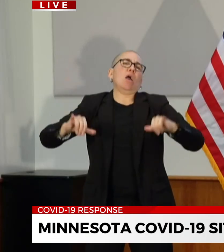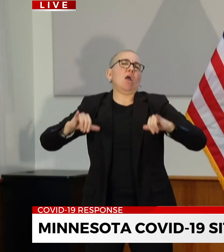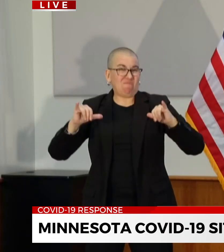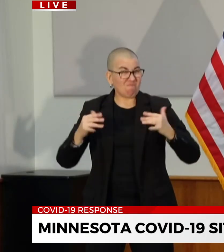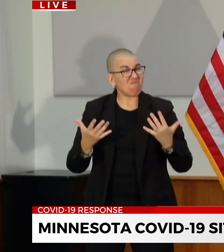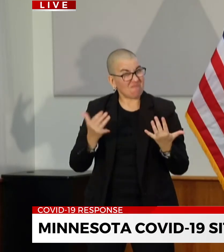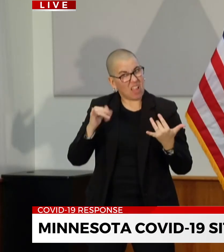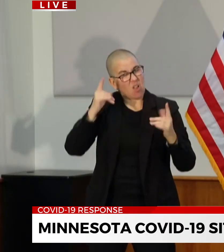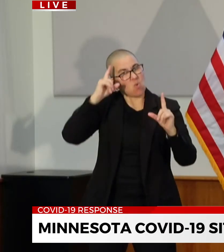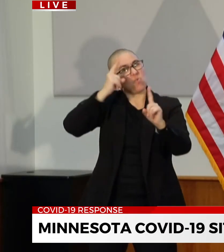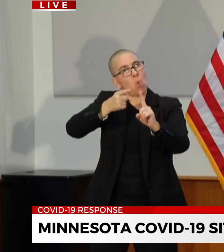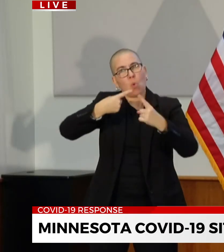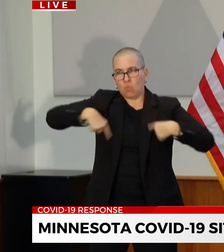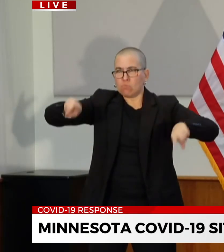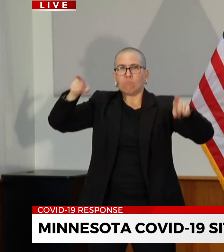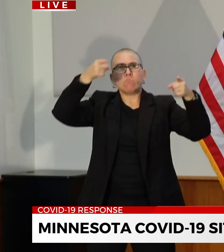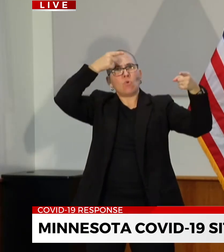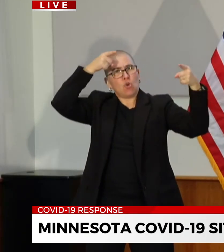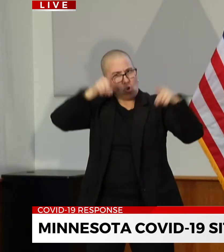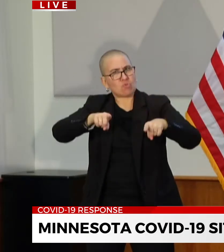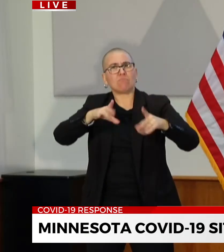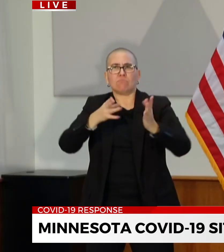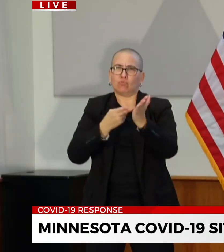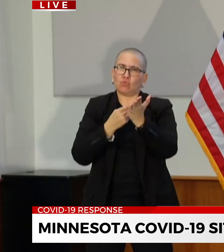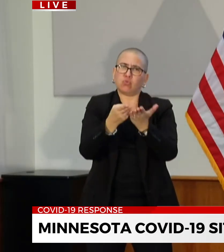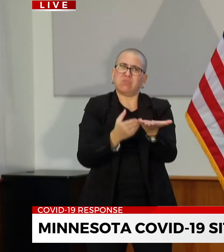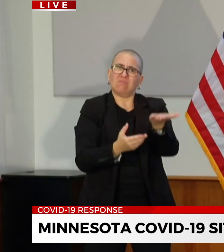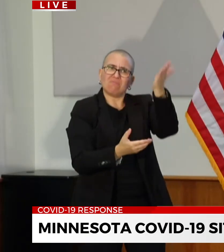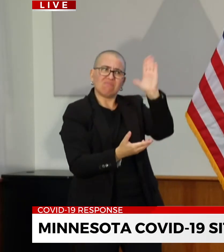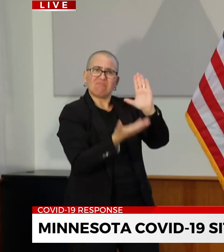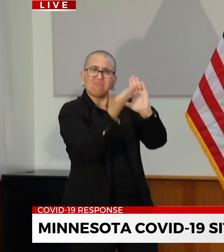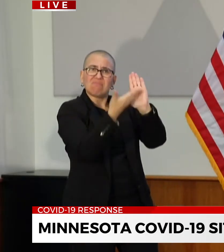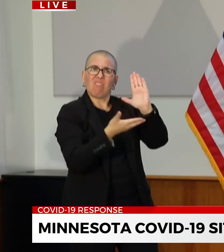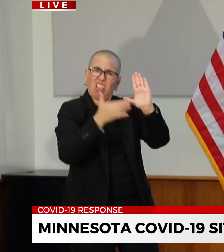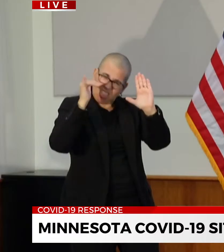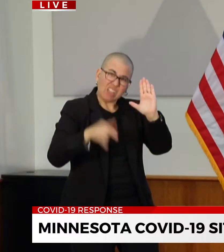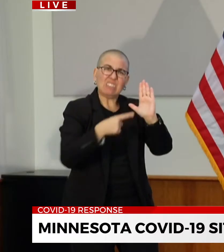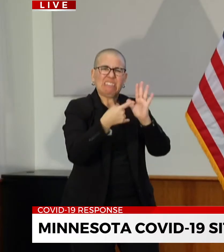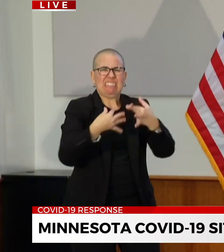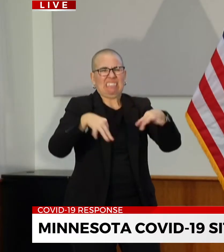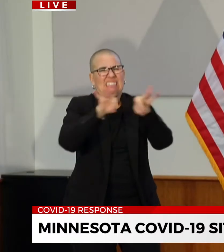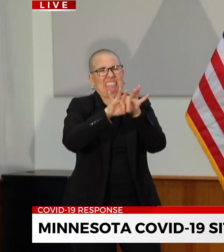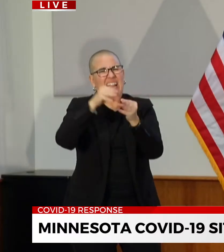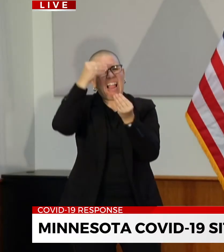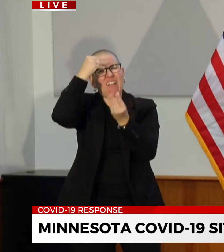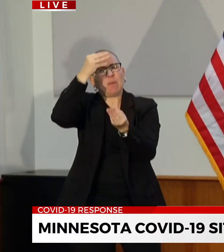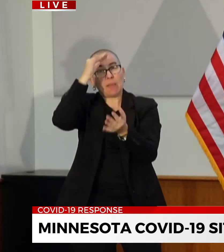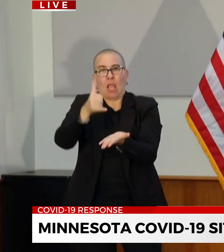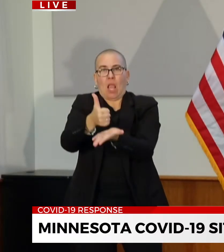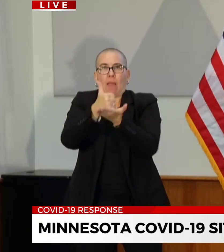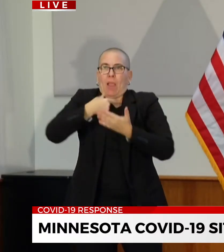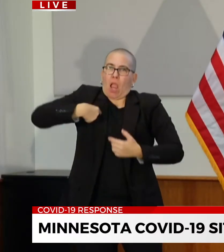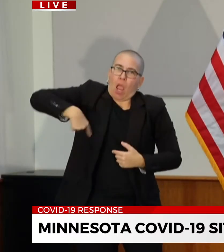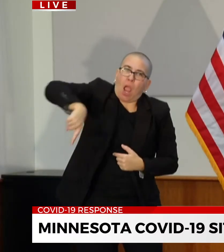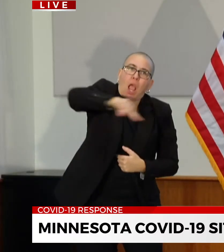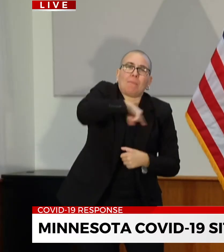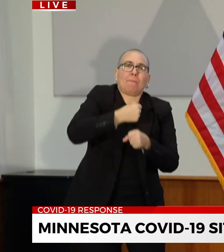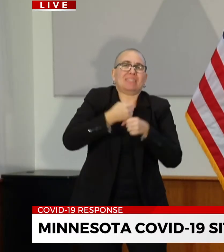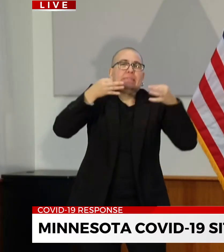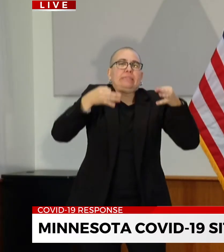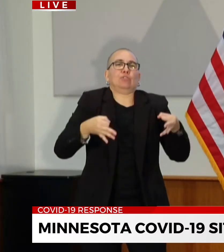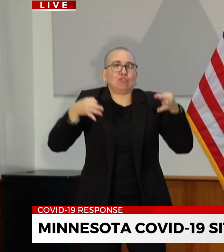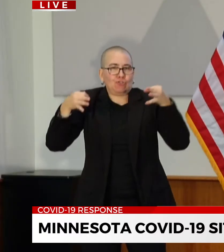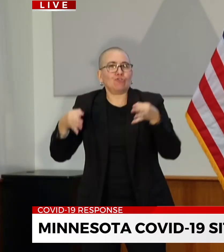upon baseline of truth, a baseline of data, and then make some decisions from that. I just before coming here got off a conference